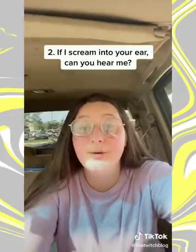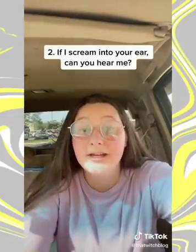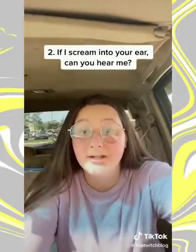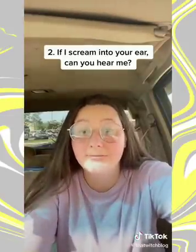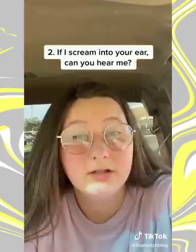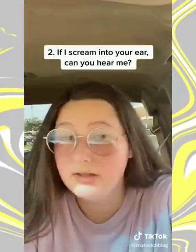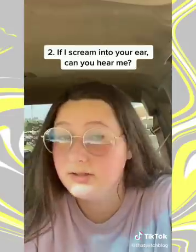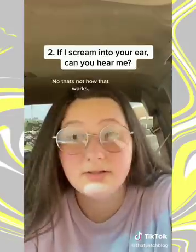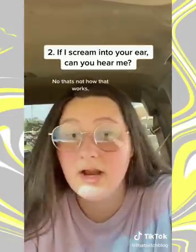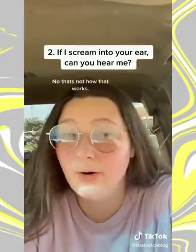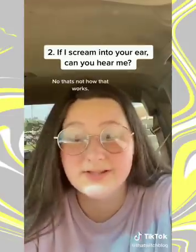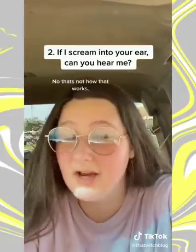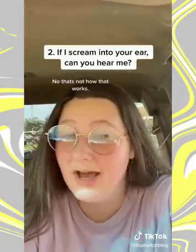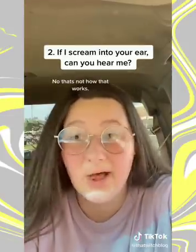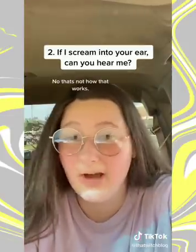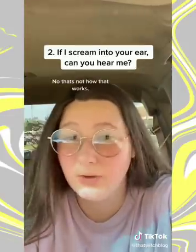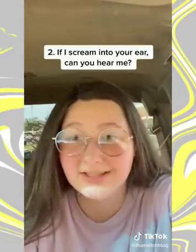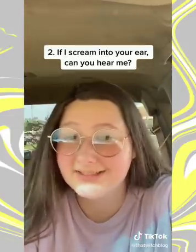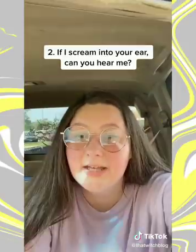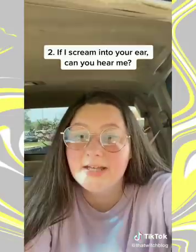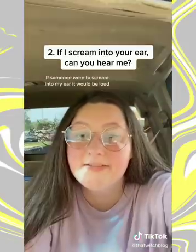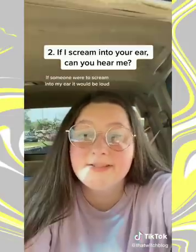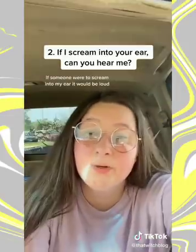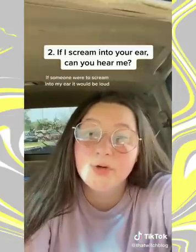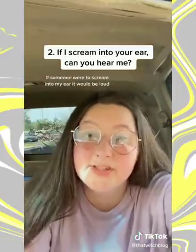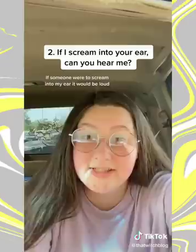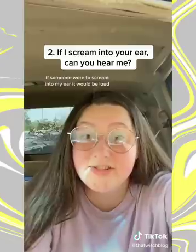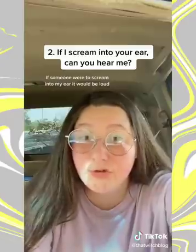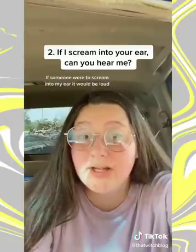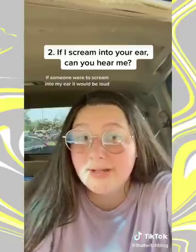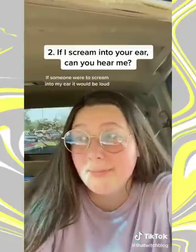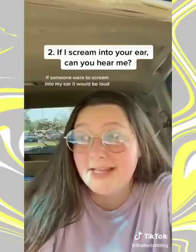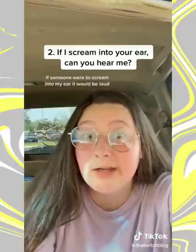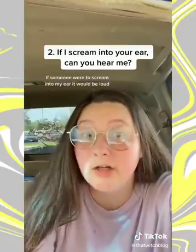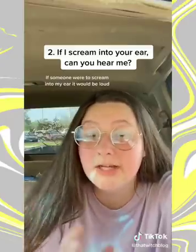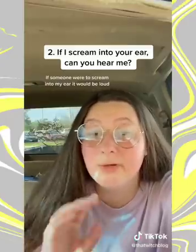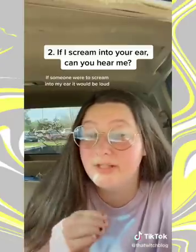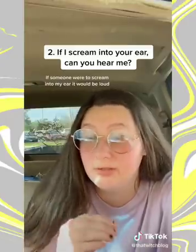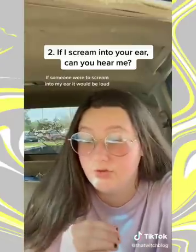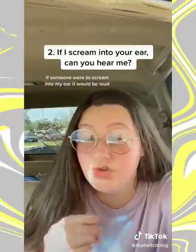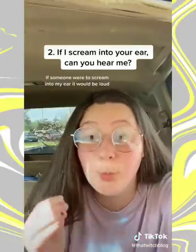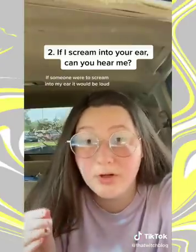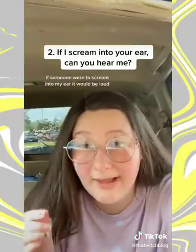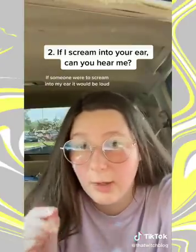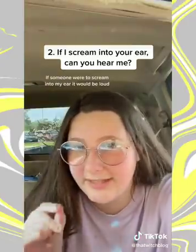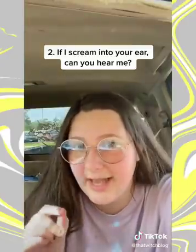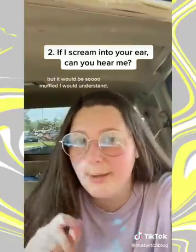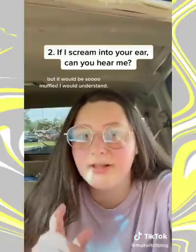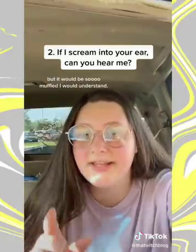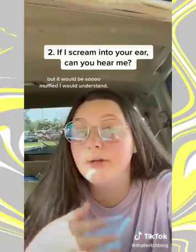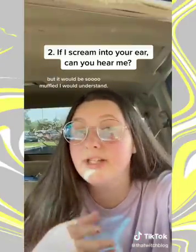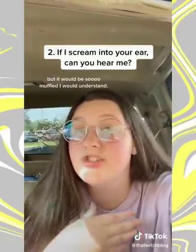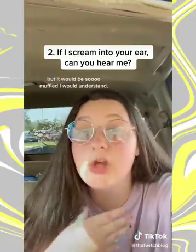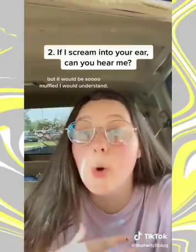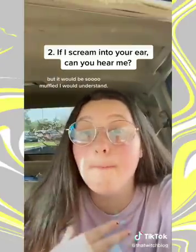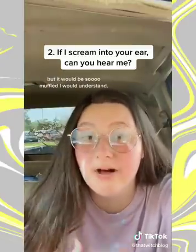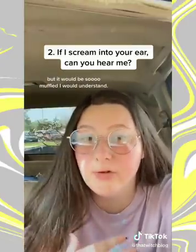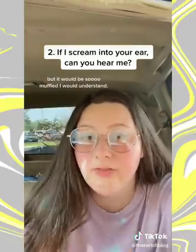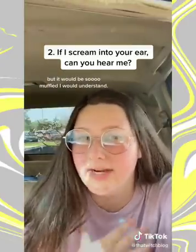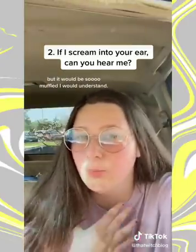hear? No, it's not how that works. If someone were to like scream into my ear, it would be like super loud, yeah, but like it would be so muffled that I